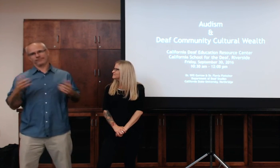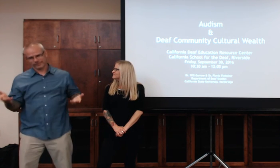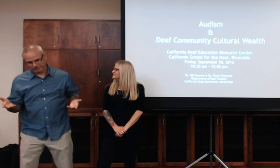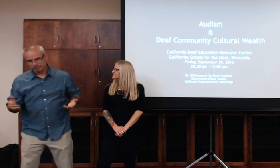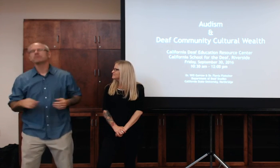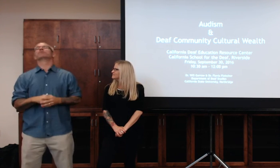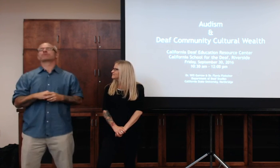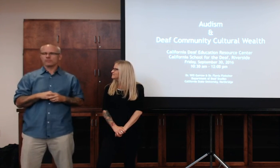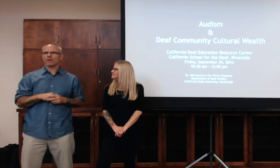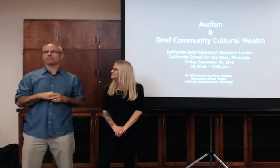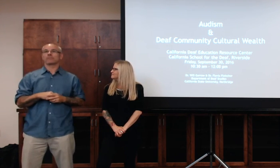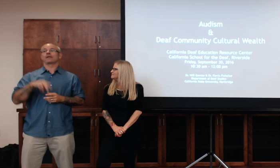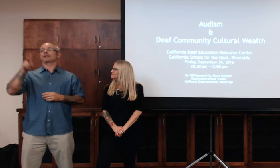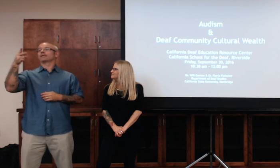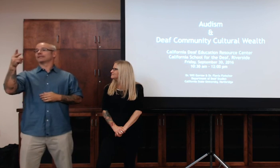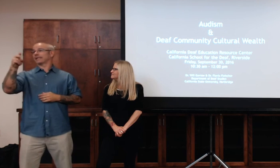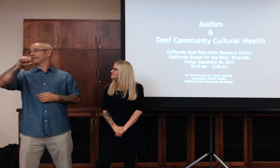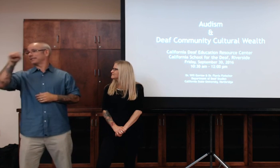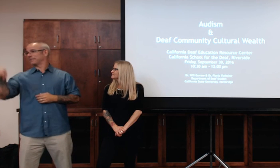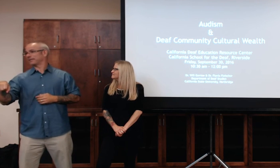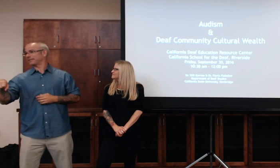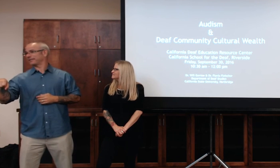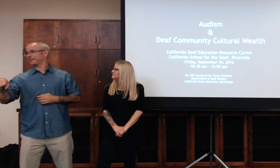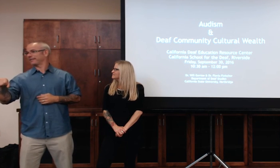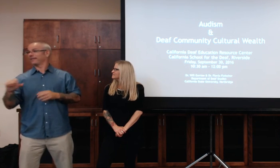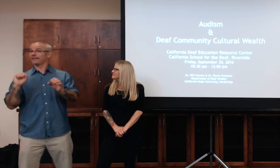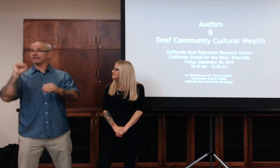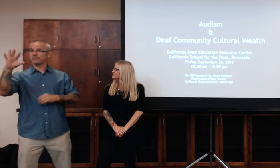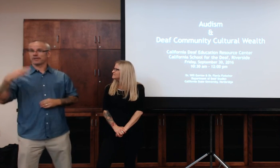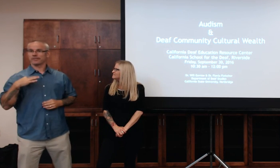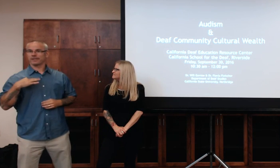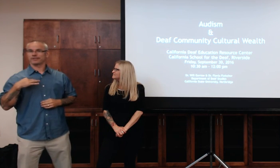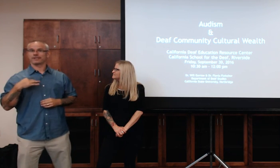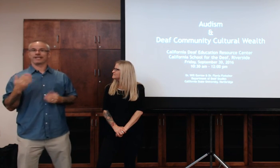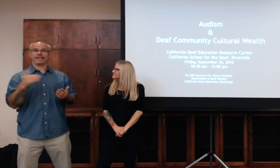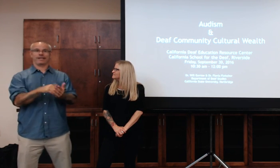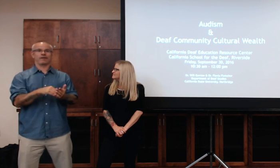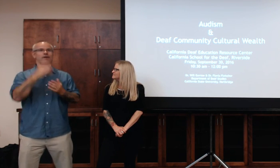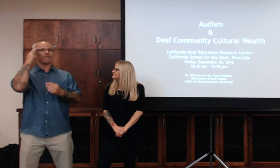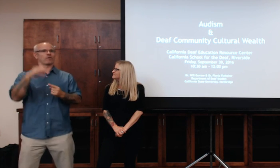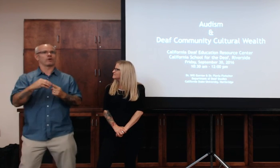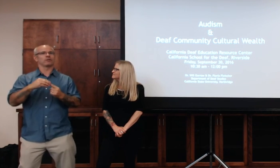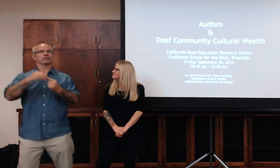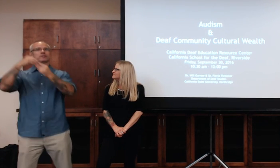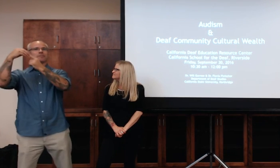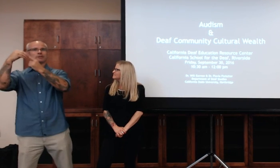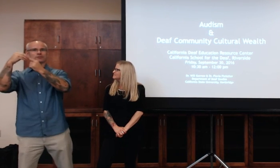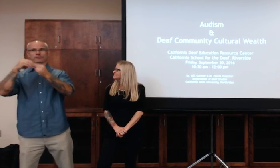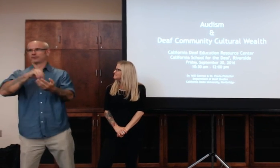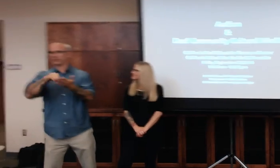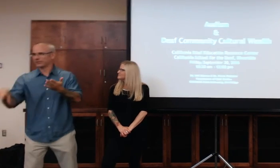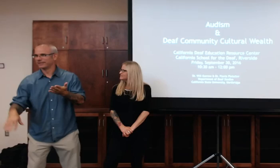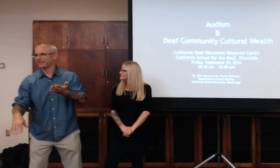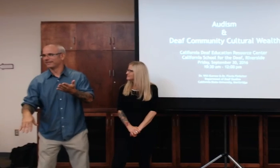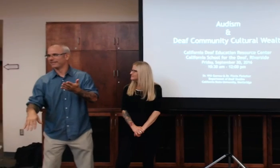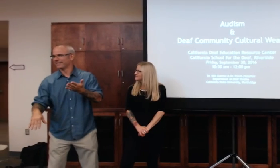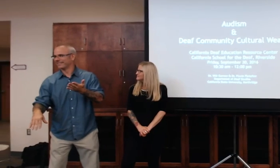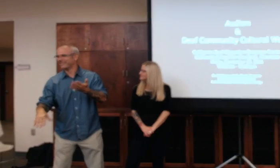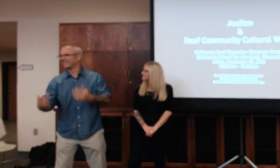No. Full on no. Second semester. Submitted it again. For special student is what they called it.